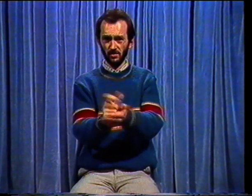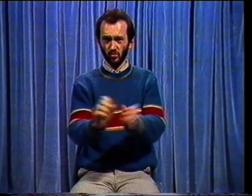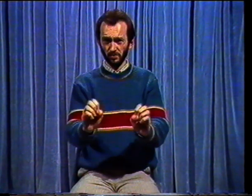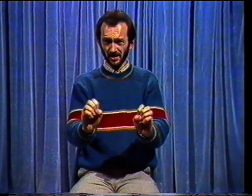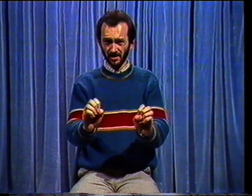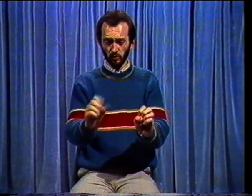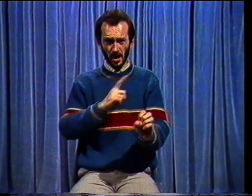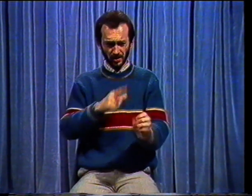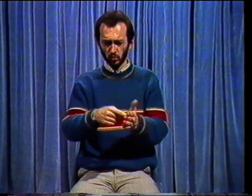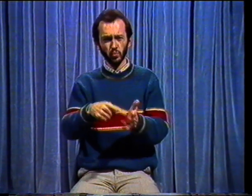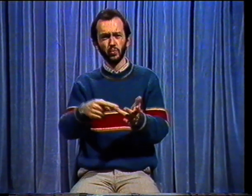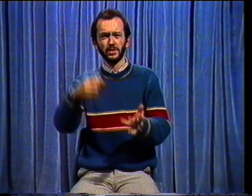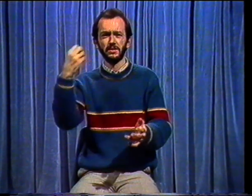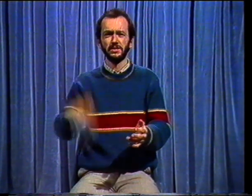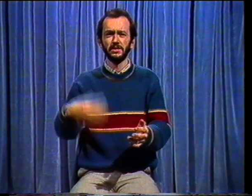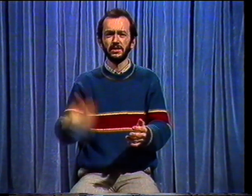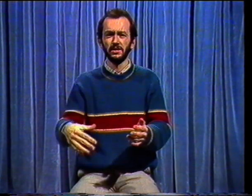Nobody's buying them because they're too expensive.